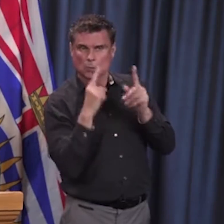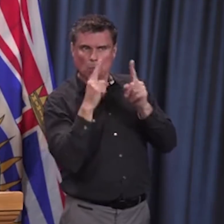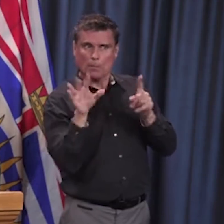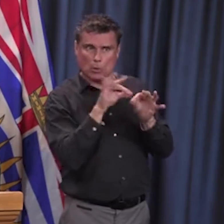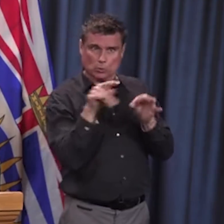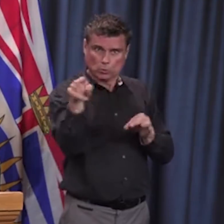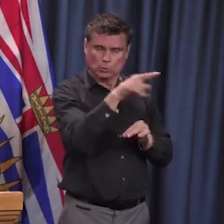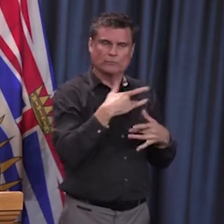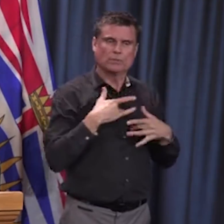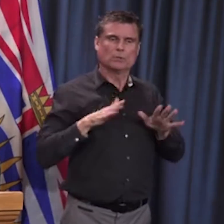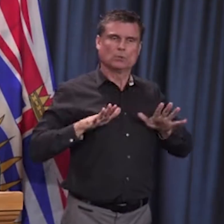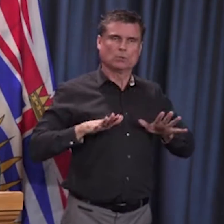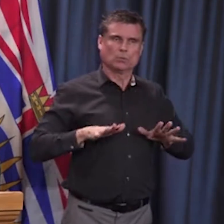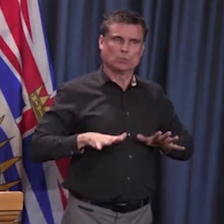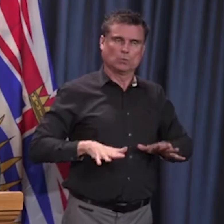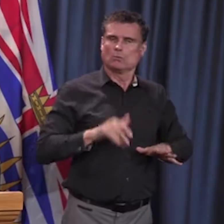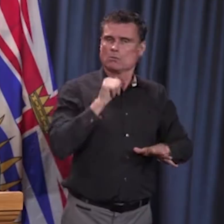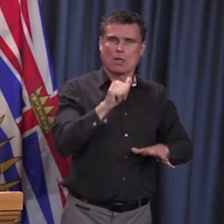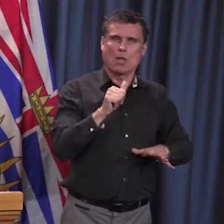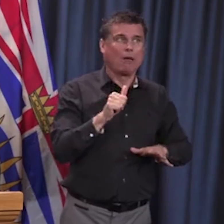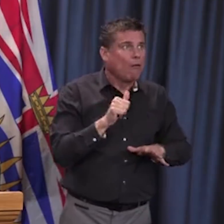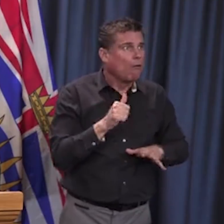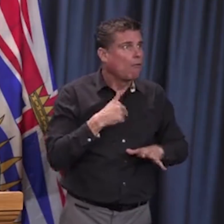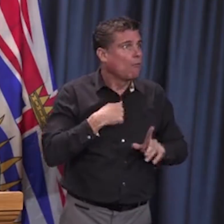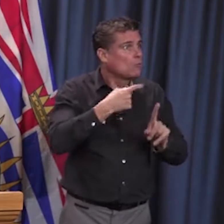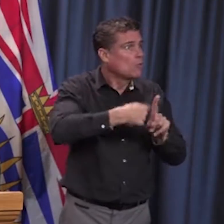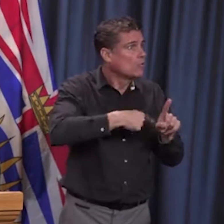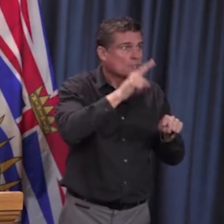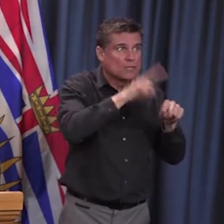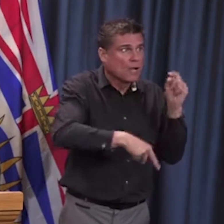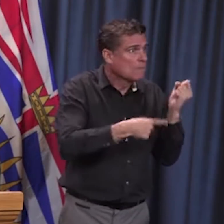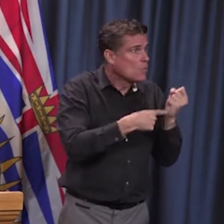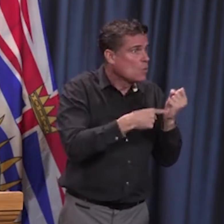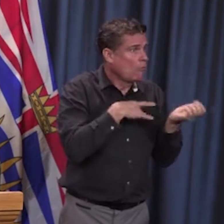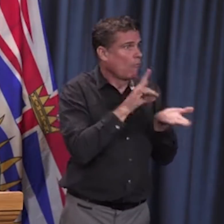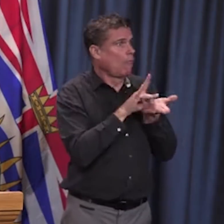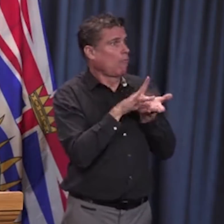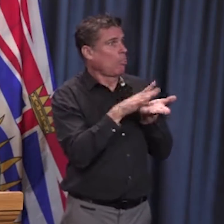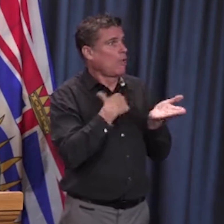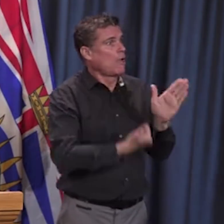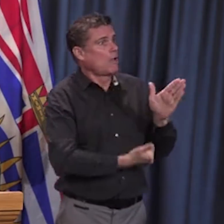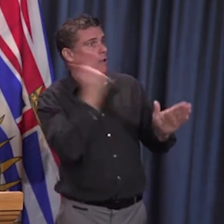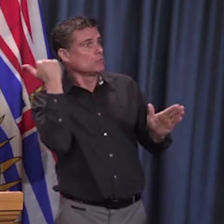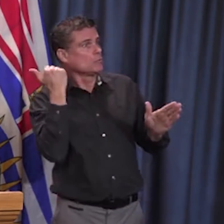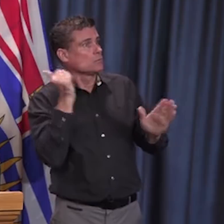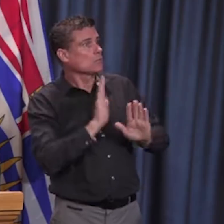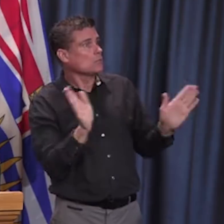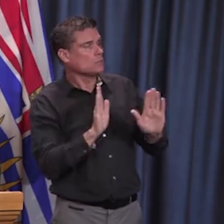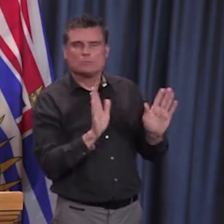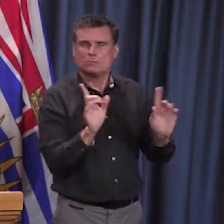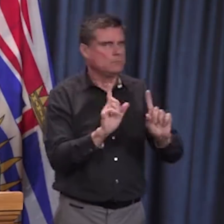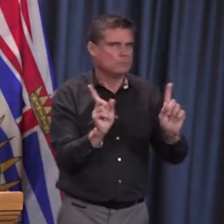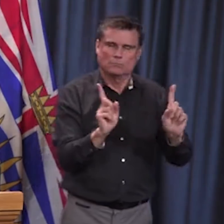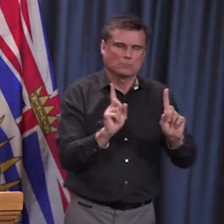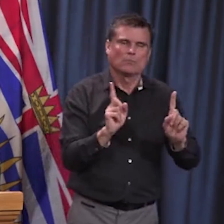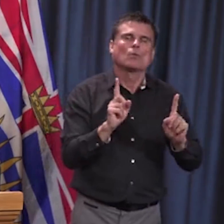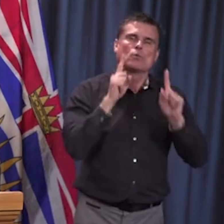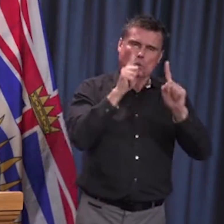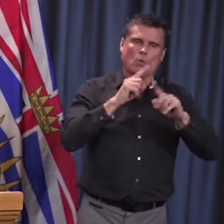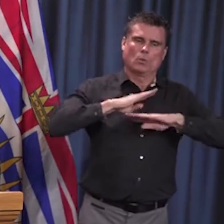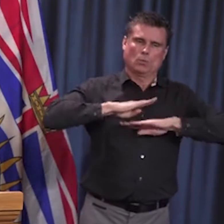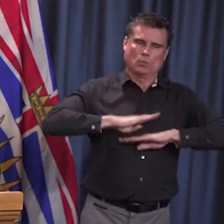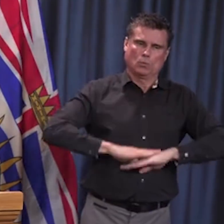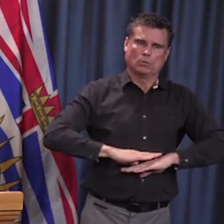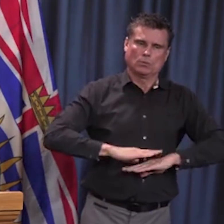homes. This is critically important. I want to reinforce that. But we need to make sure we're laying out a framework that makes sense to renters, makes sense